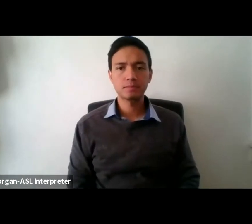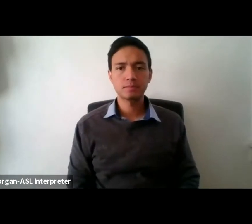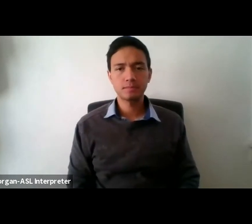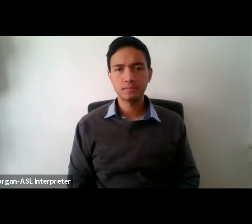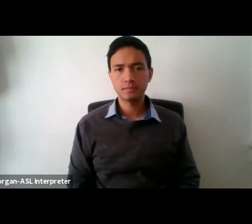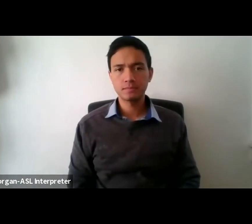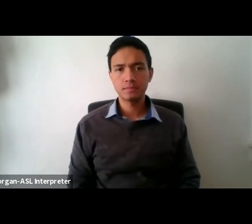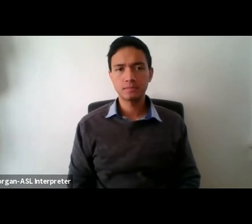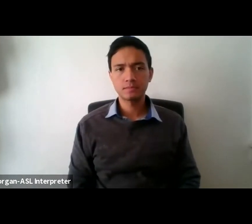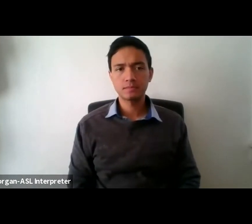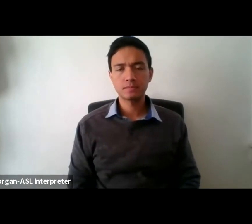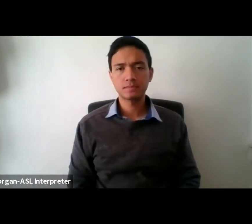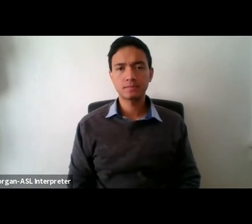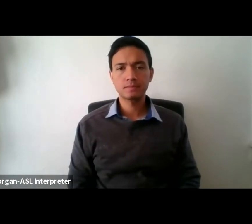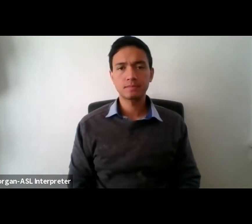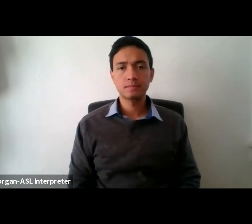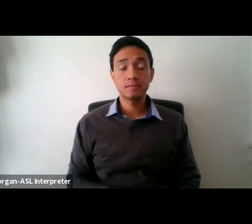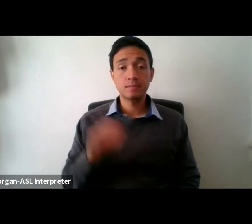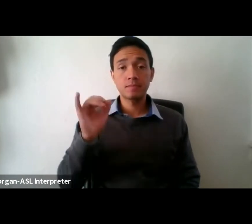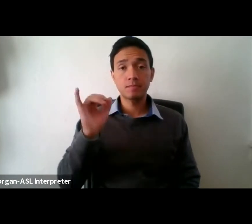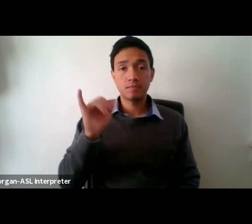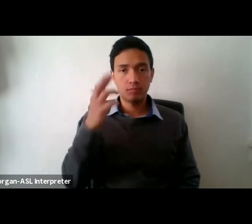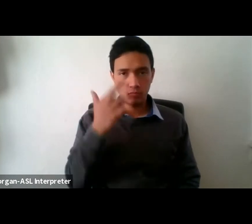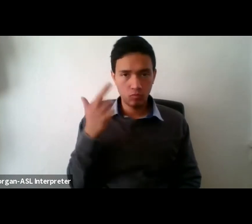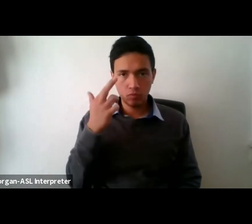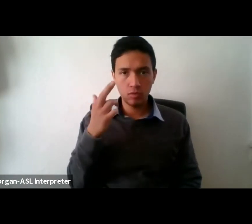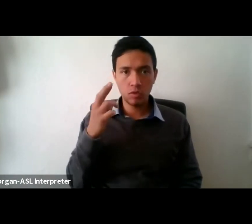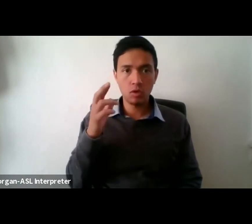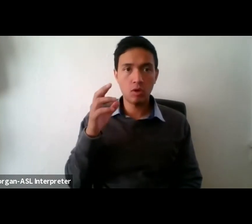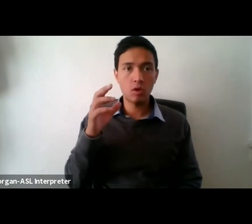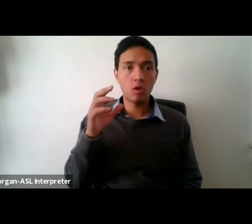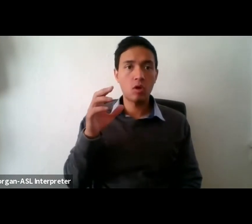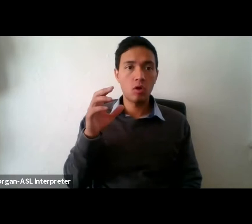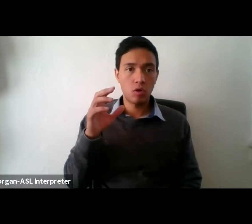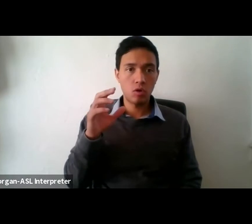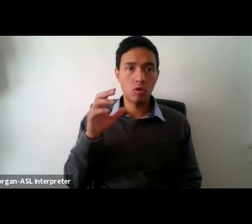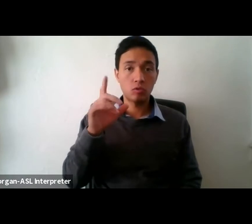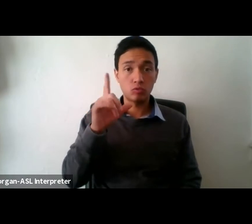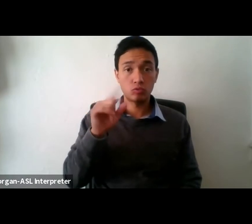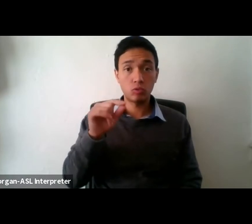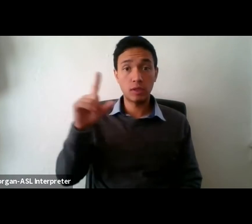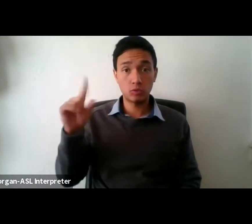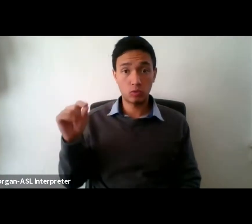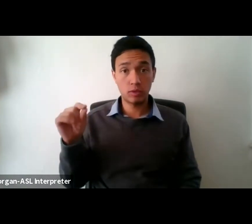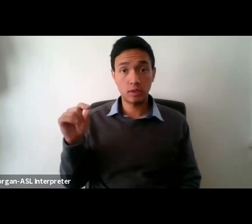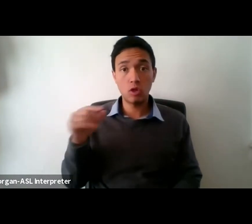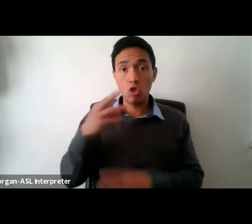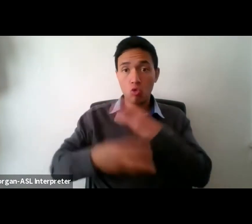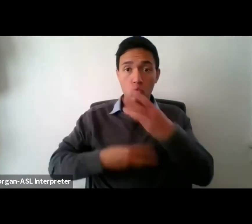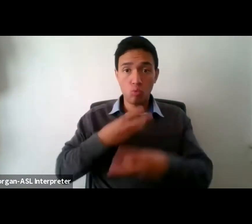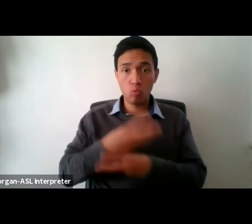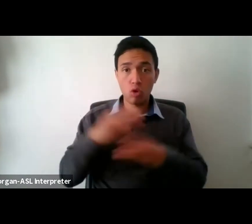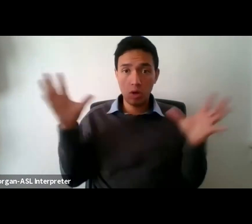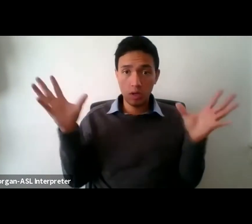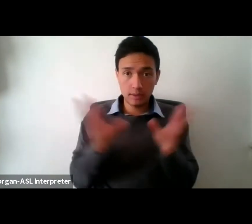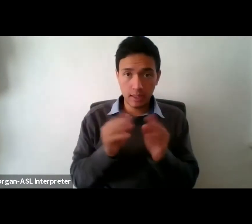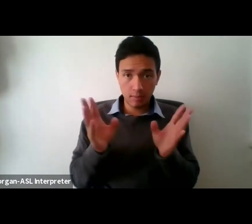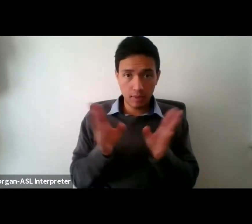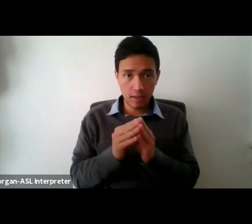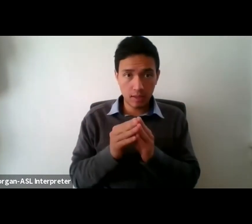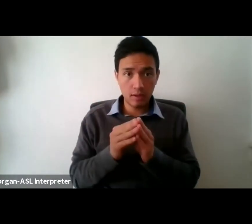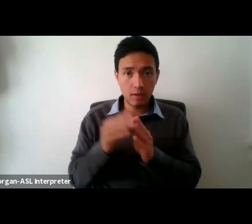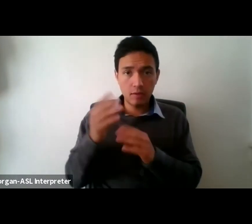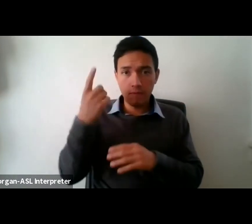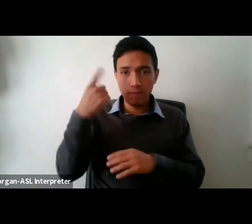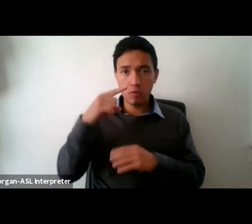instance, in 2020, the World Summit on the Information Society Forum, for the first